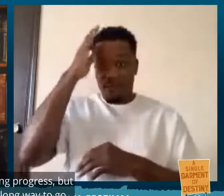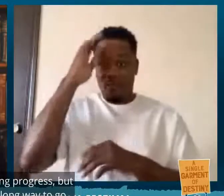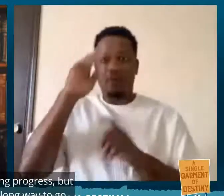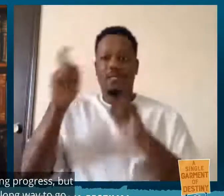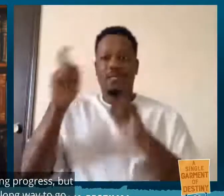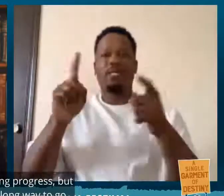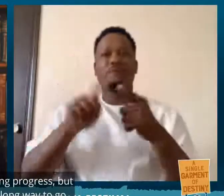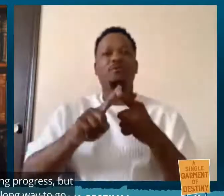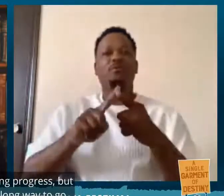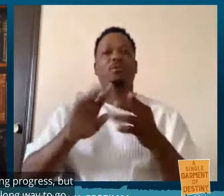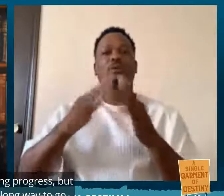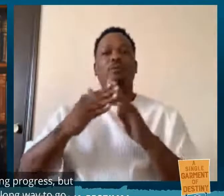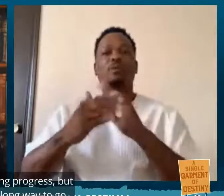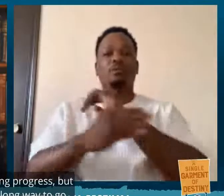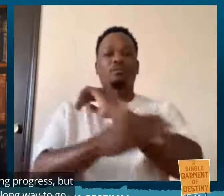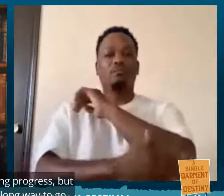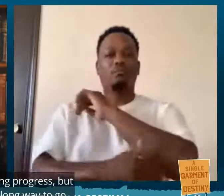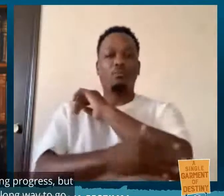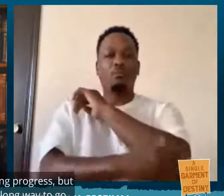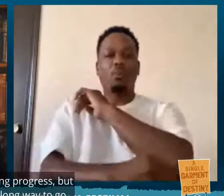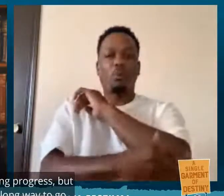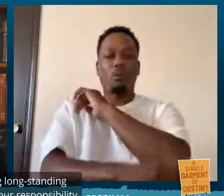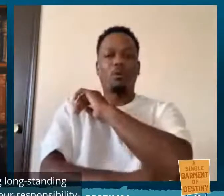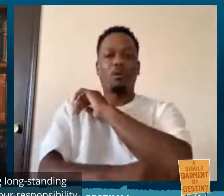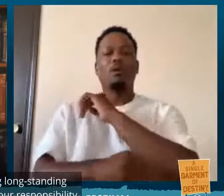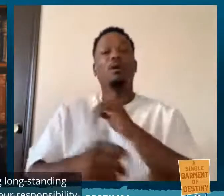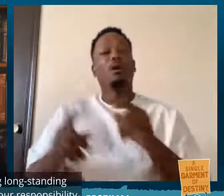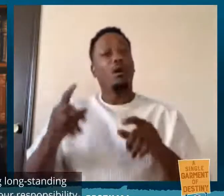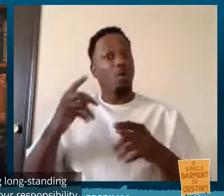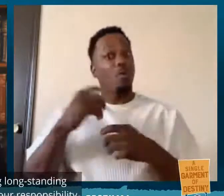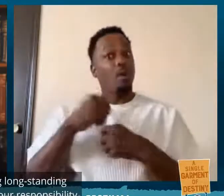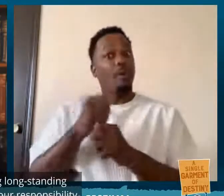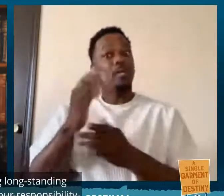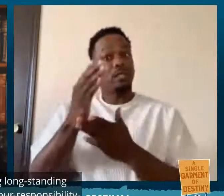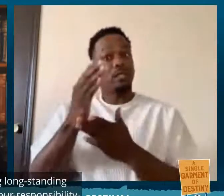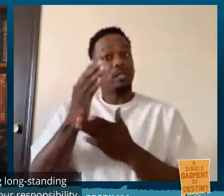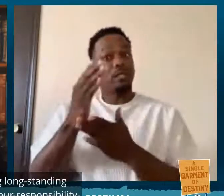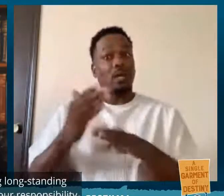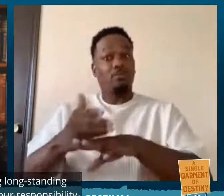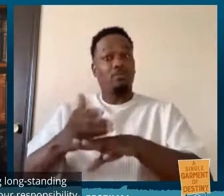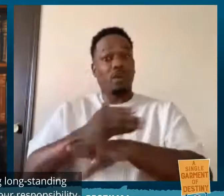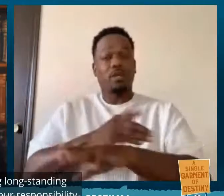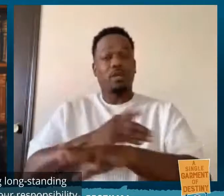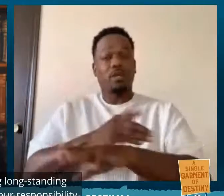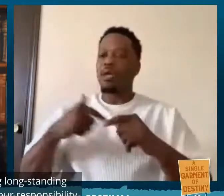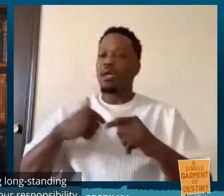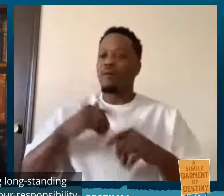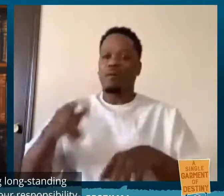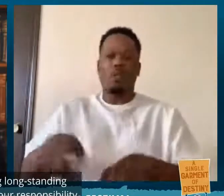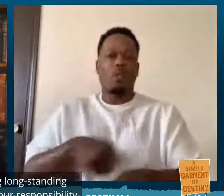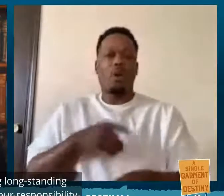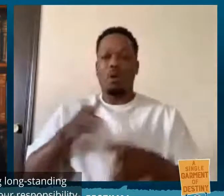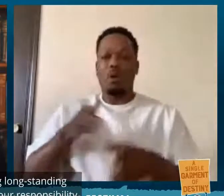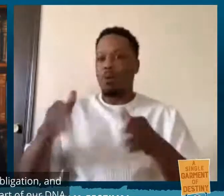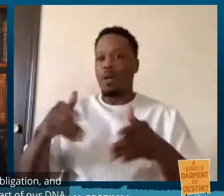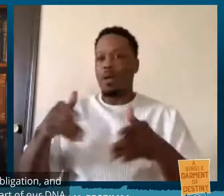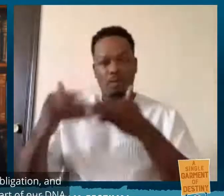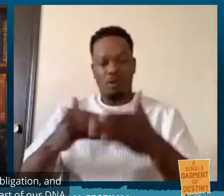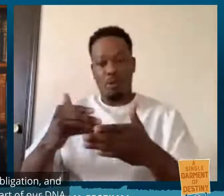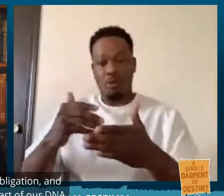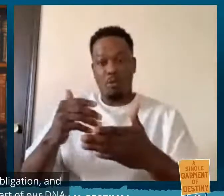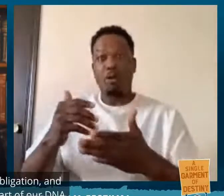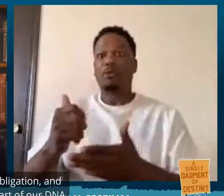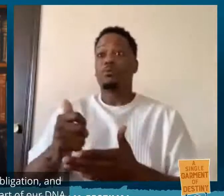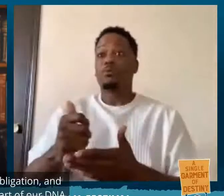making progress, but we have a long way to go. Correcting long-standing inequities is our responsibility. It's